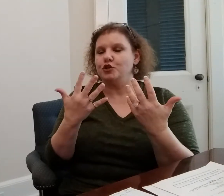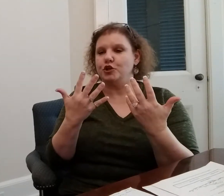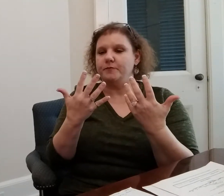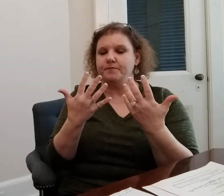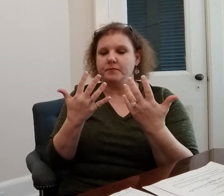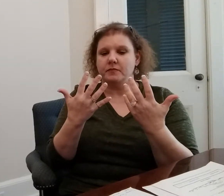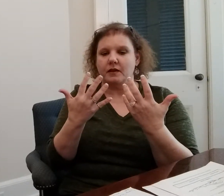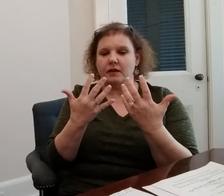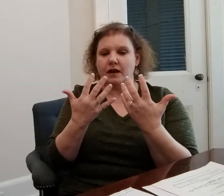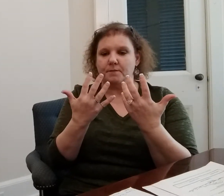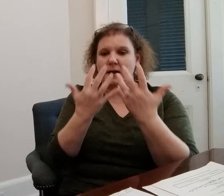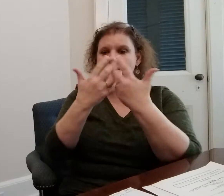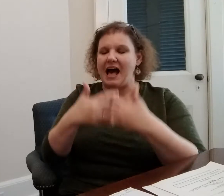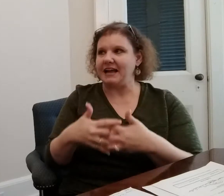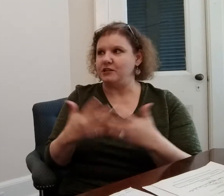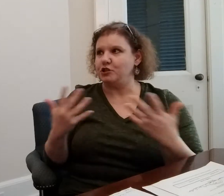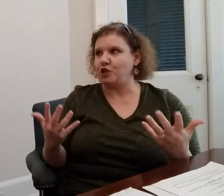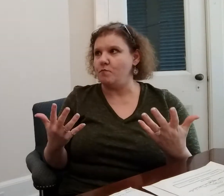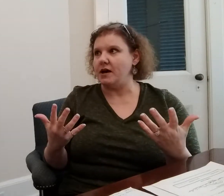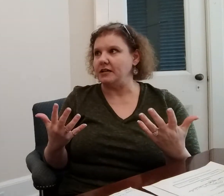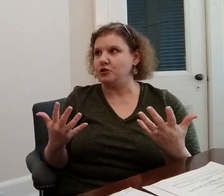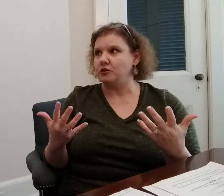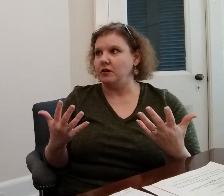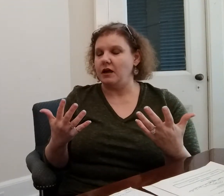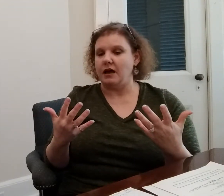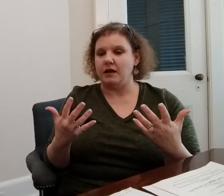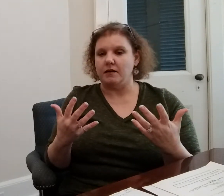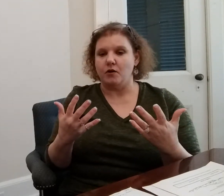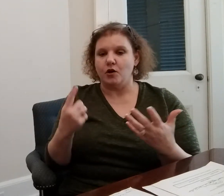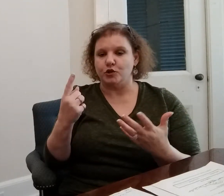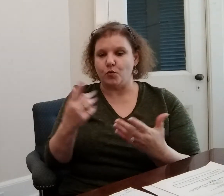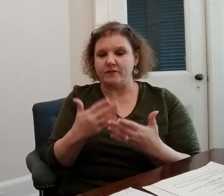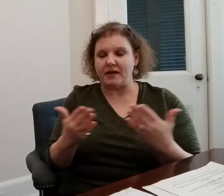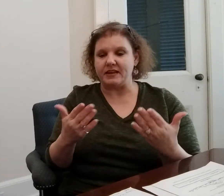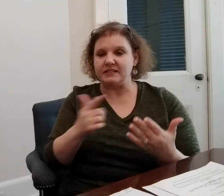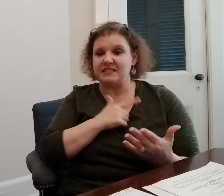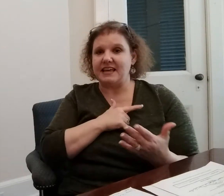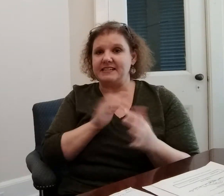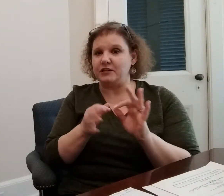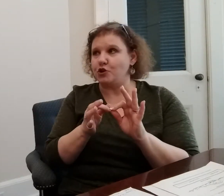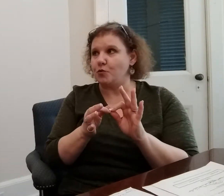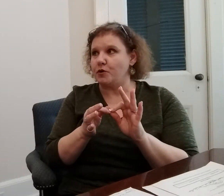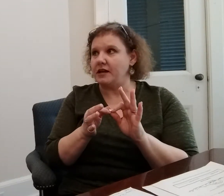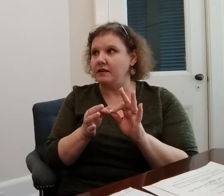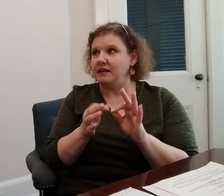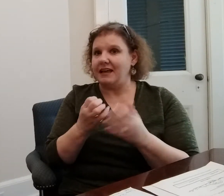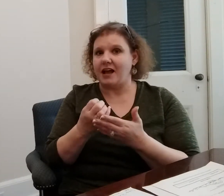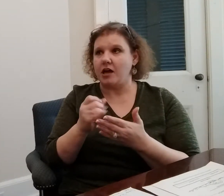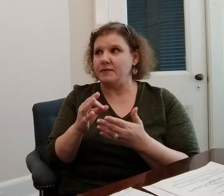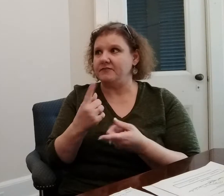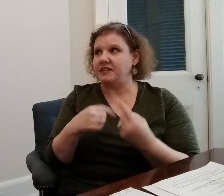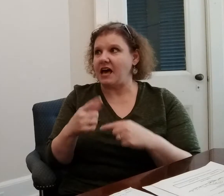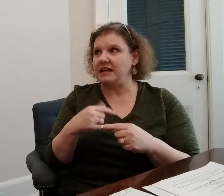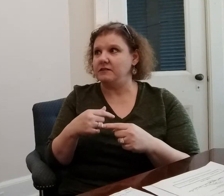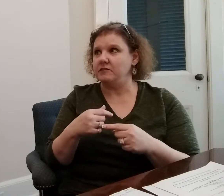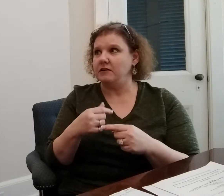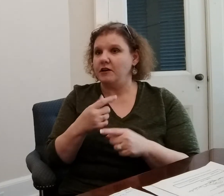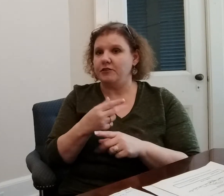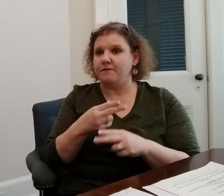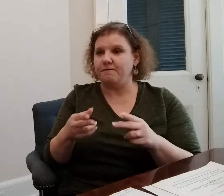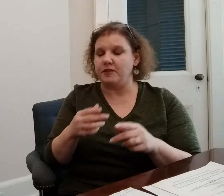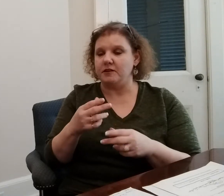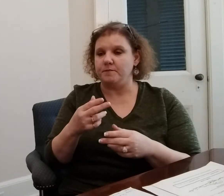because you're going to combine so much uh because one of my things is lazy interpreting the economy of signs